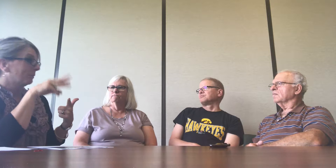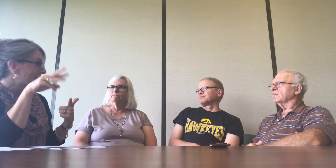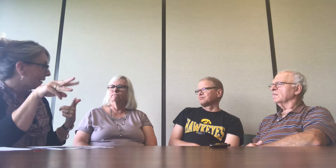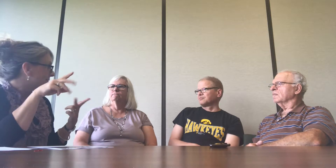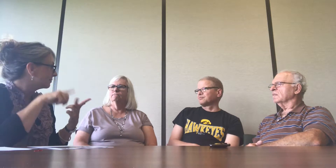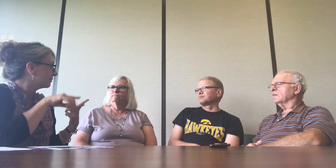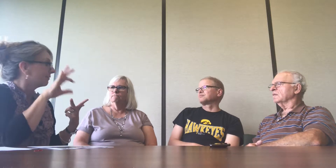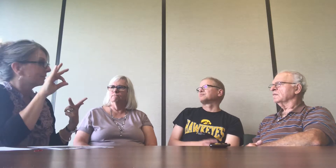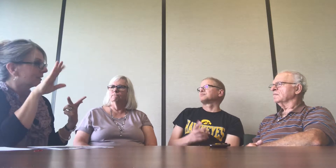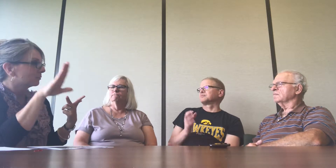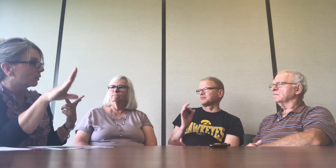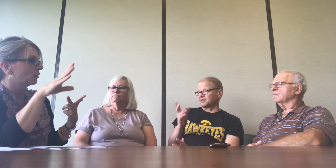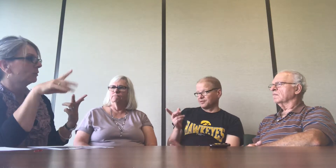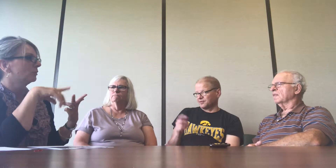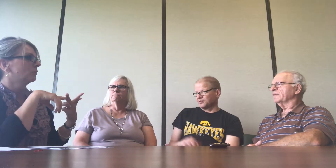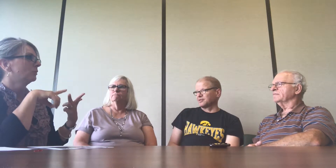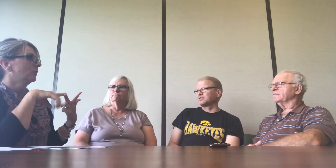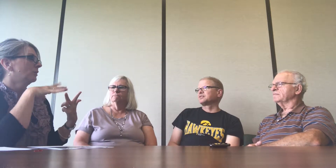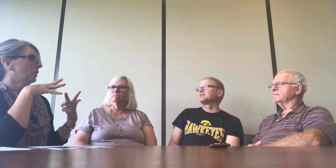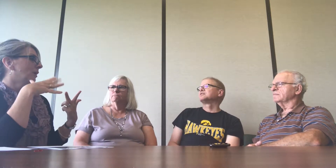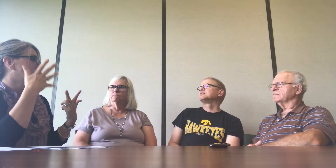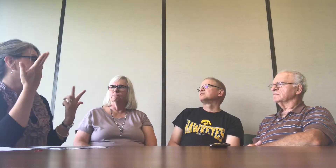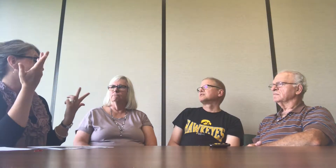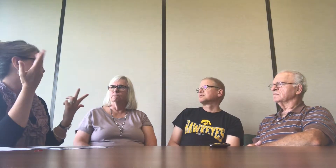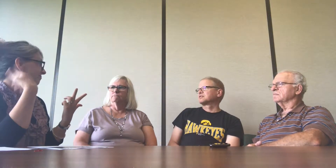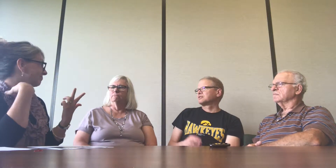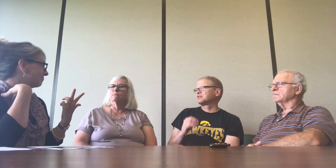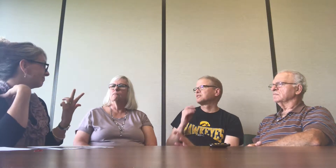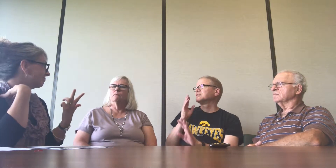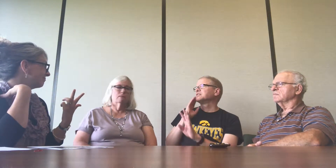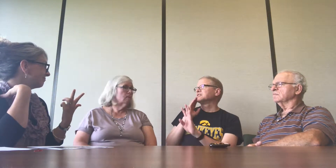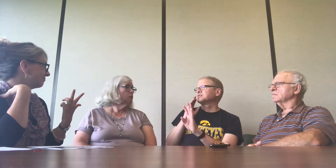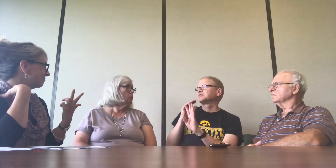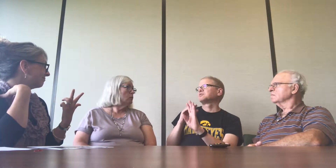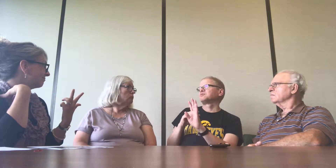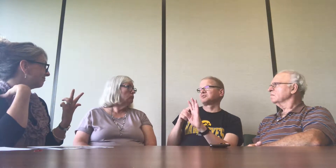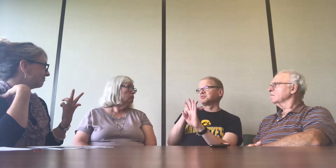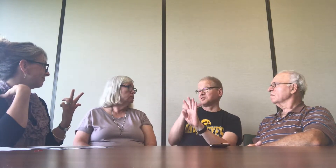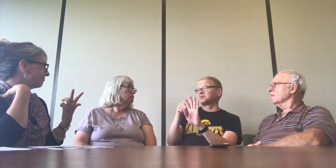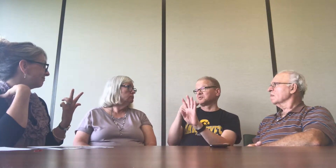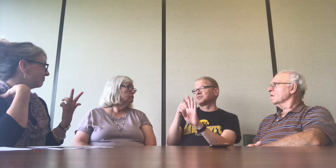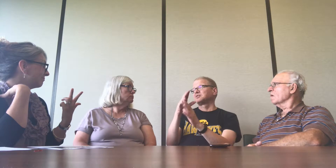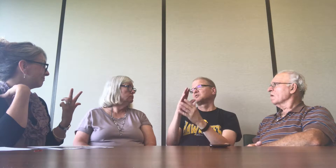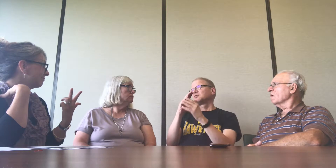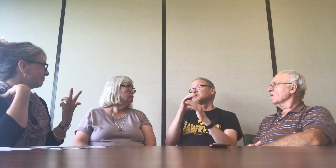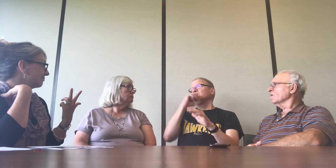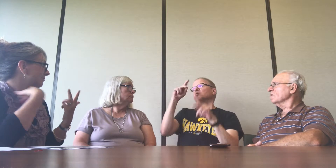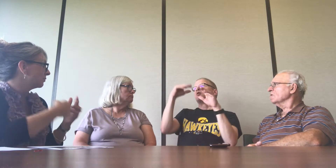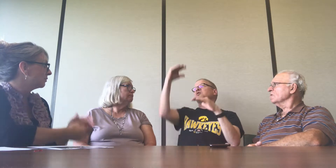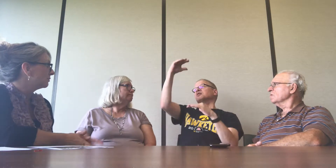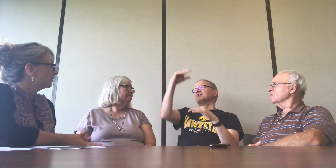improve our services? Currently we advertise in the Sign Language newsletter, website, and